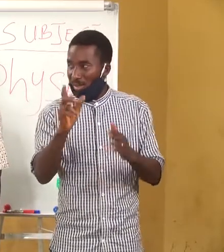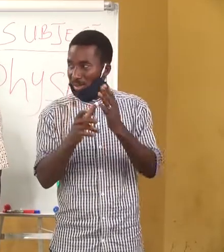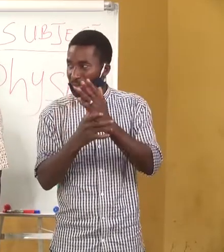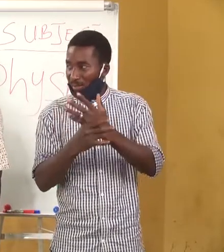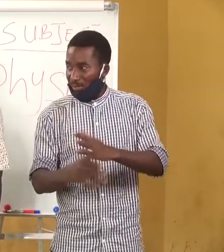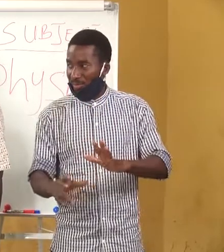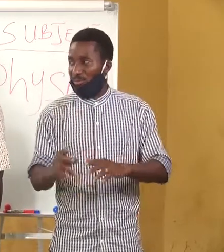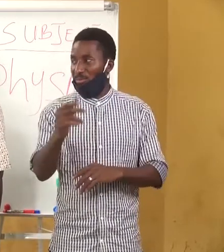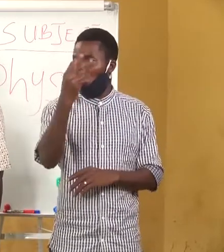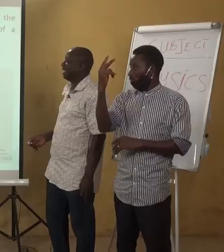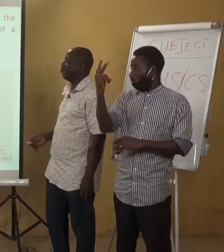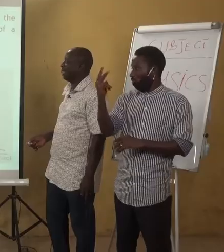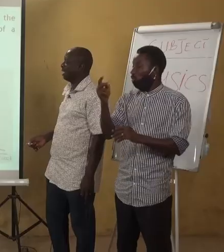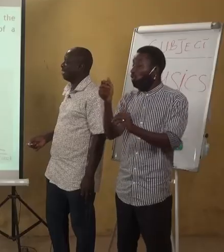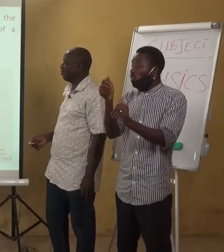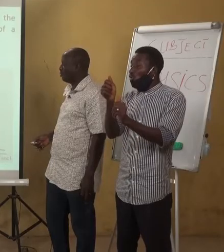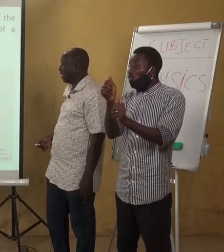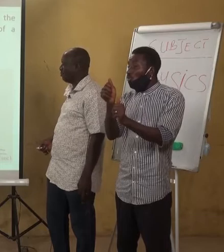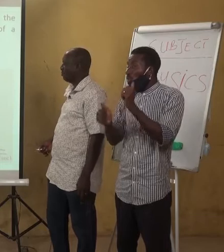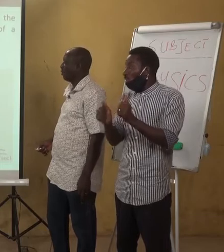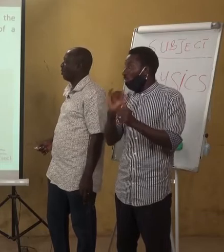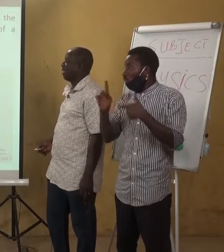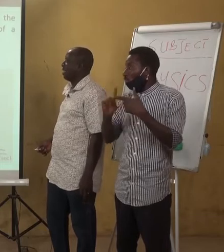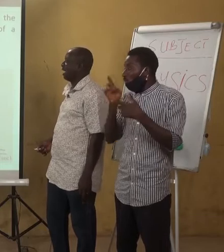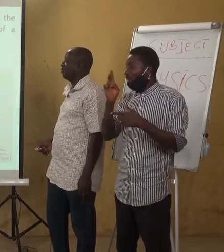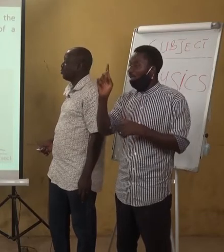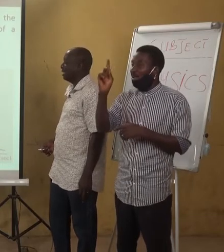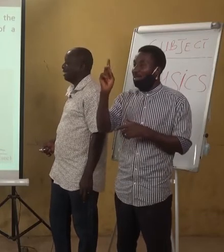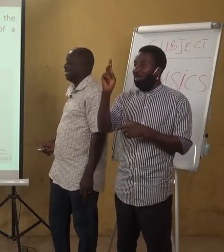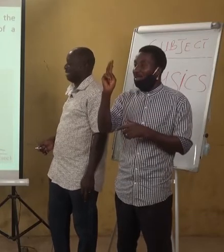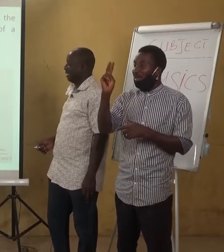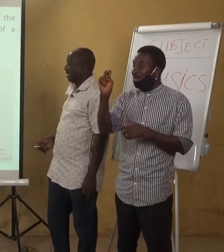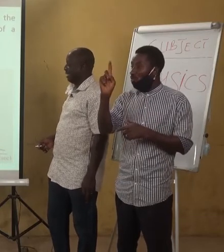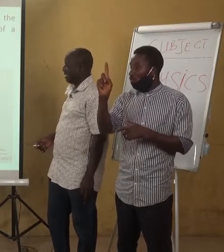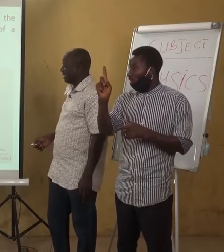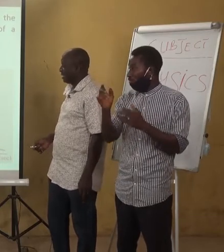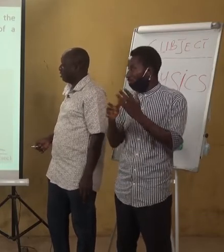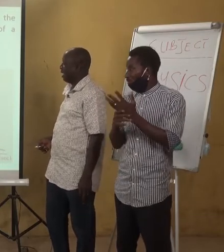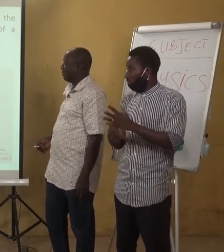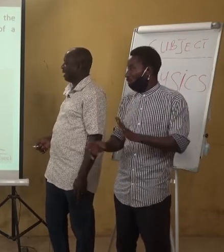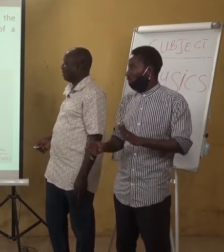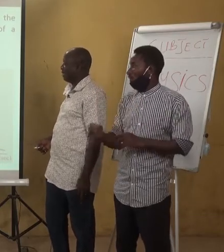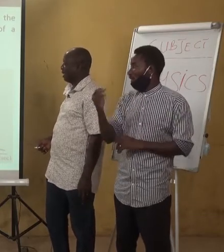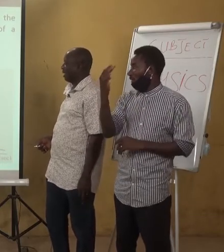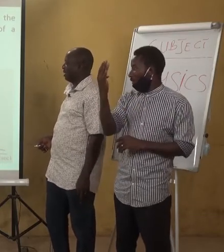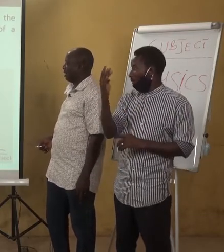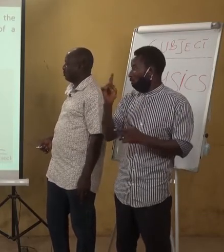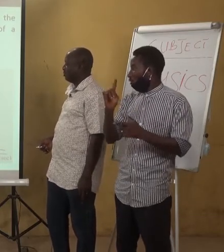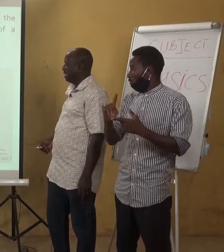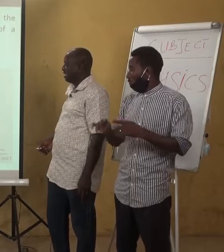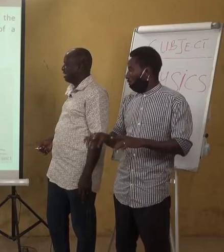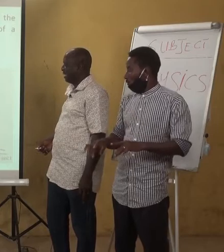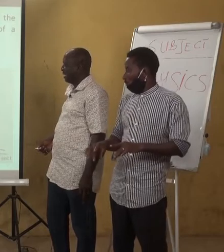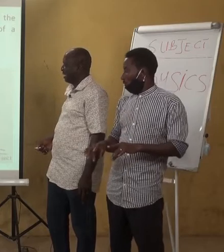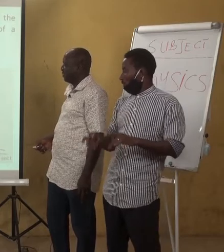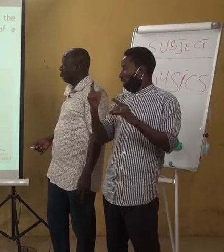again, which will now be n1 over 4. And to find the second half-life, it will